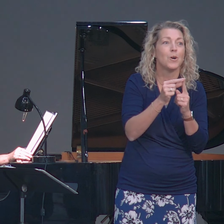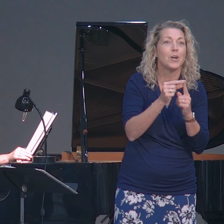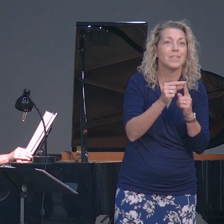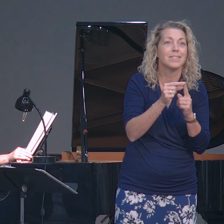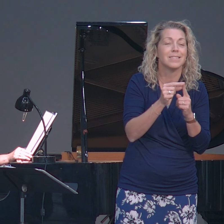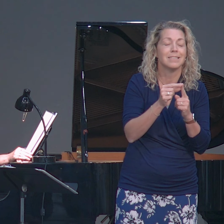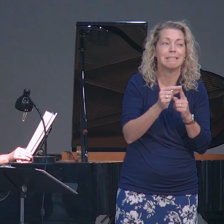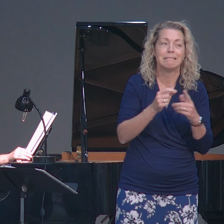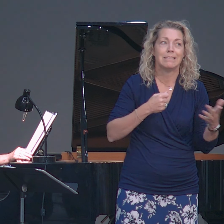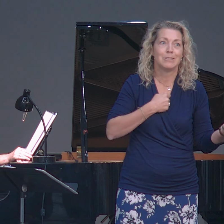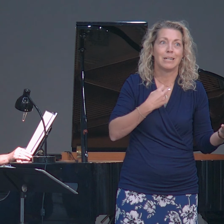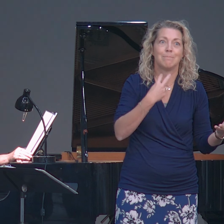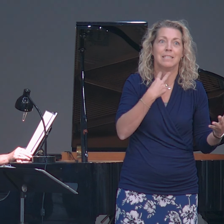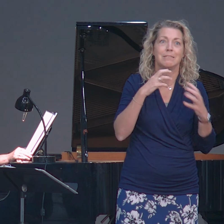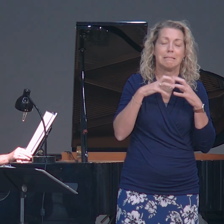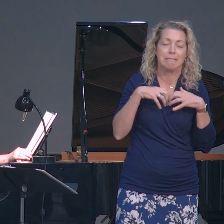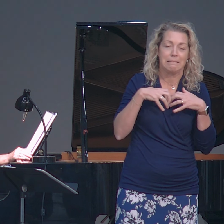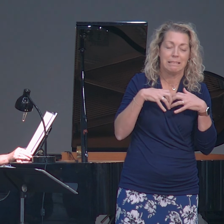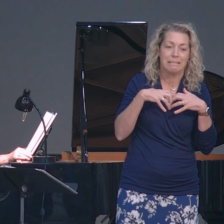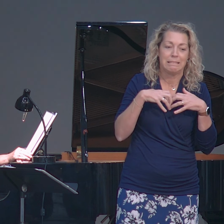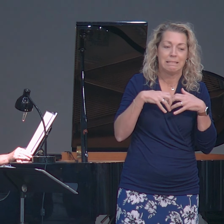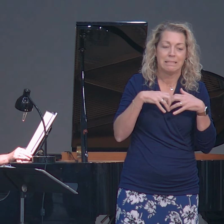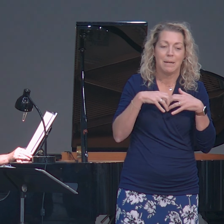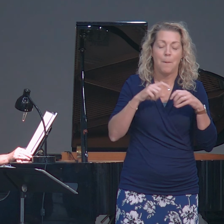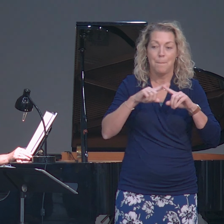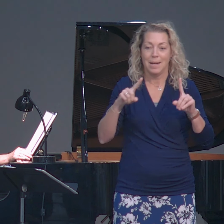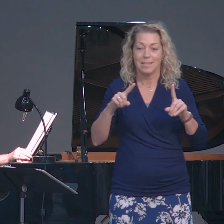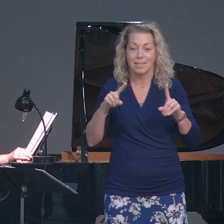Second service is hard, and to end with this: